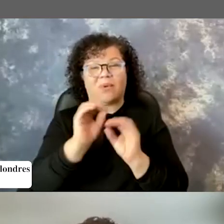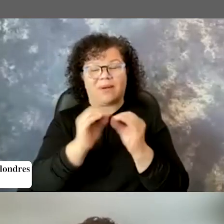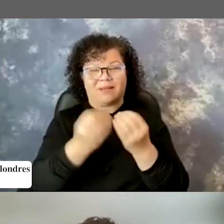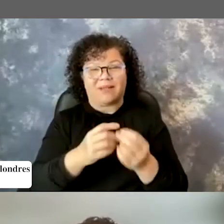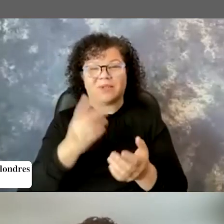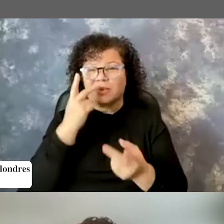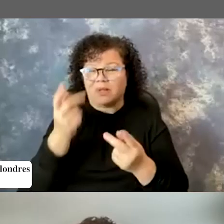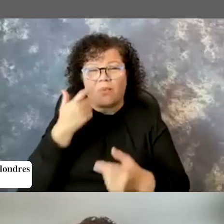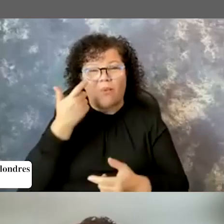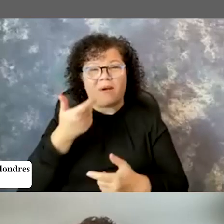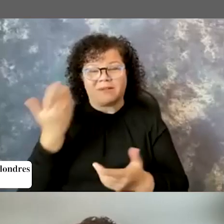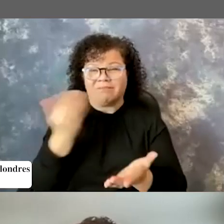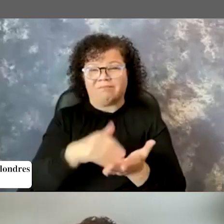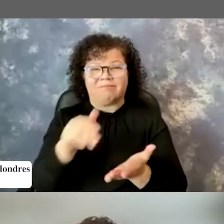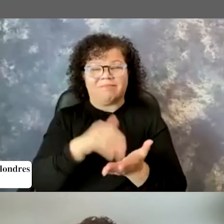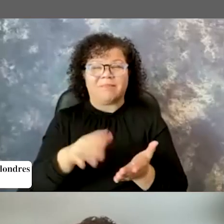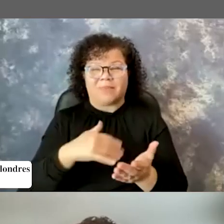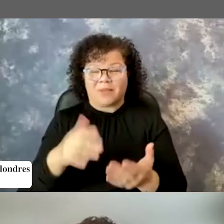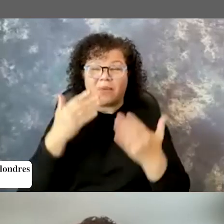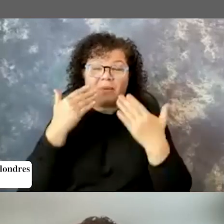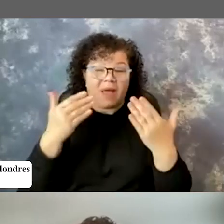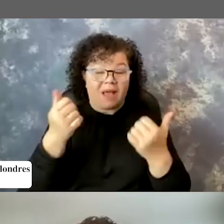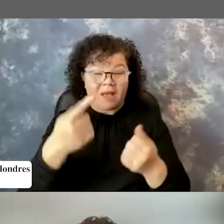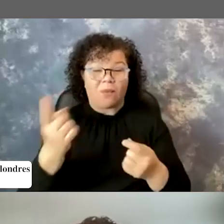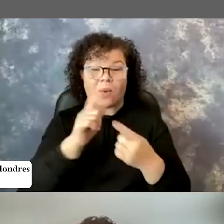grateful to just everyone who's been able to be here